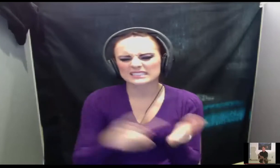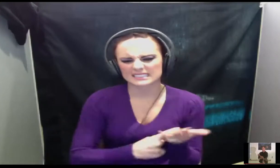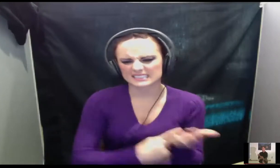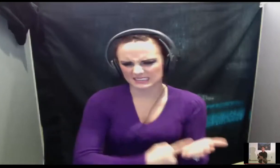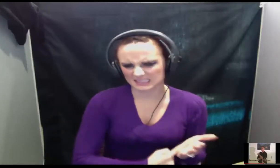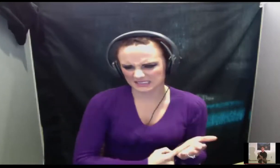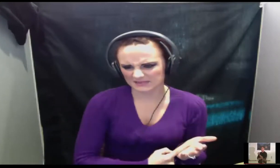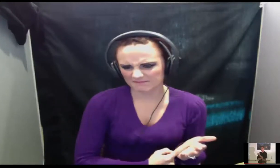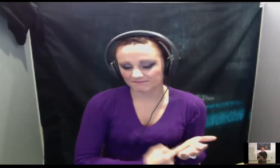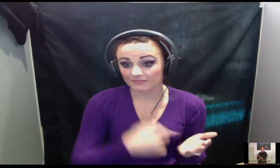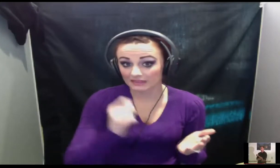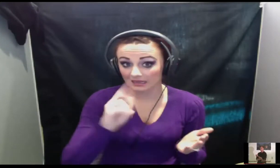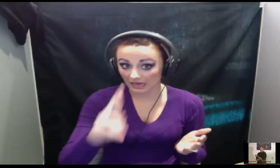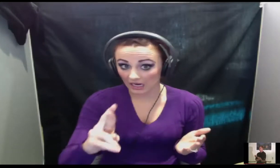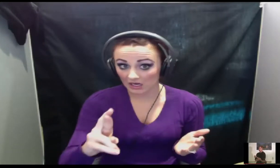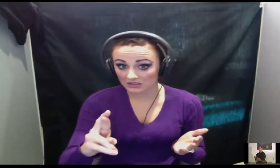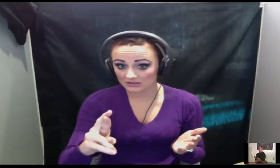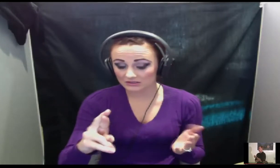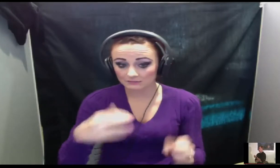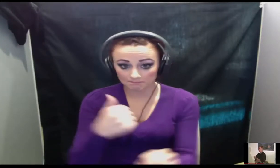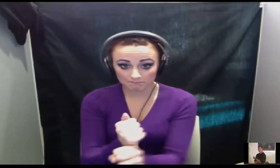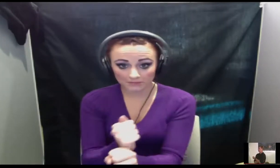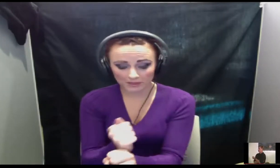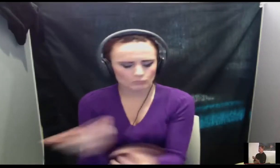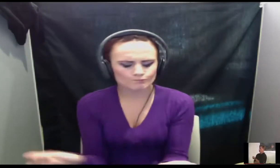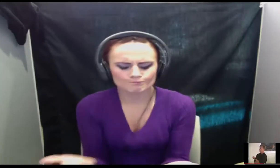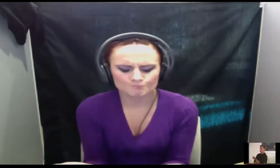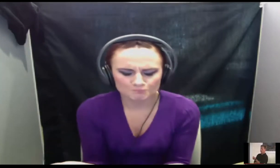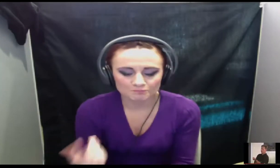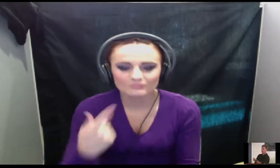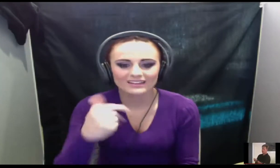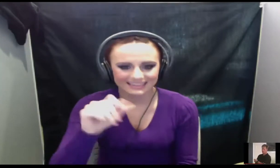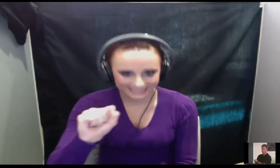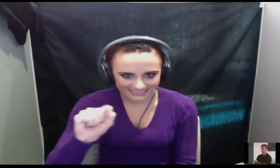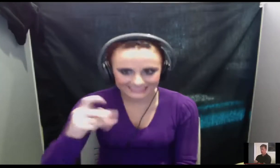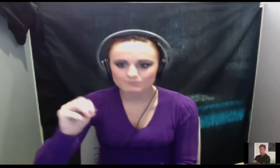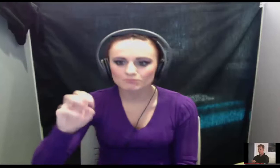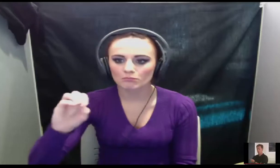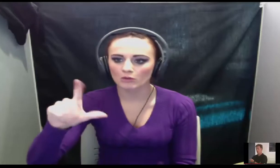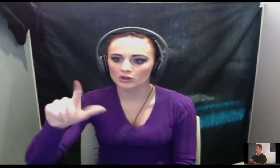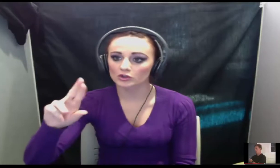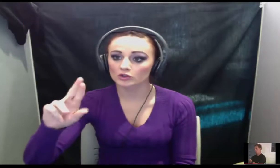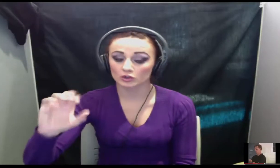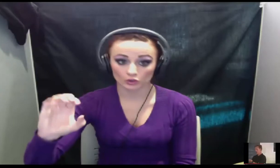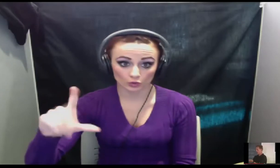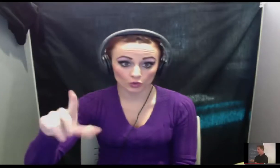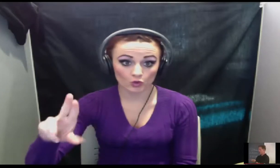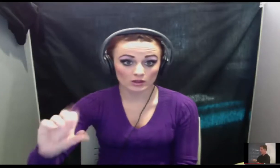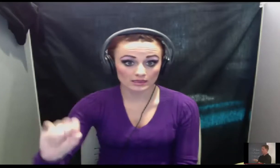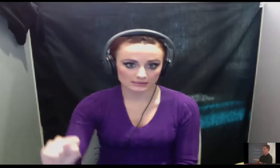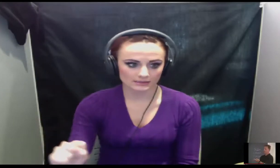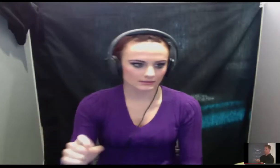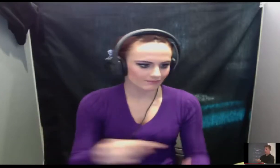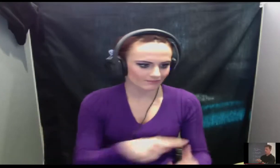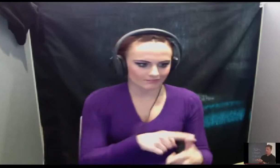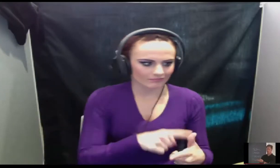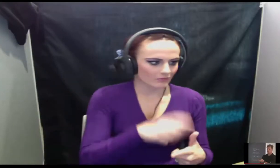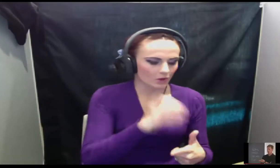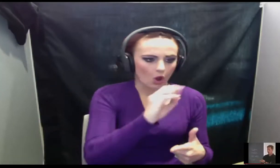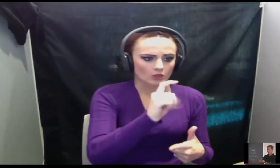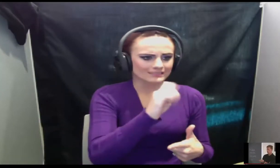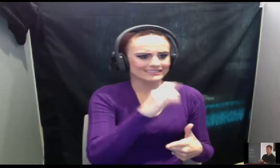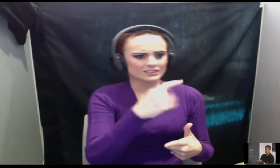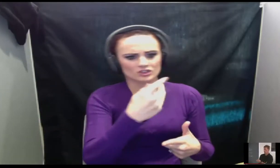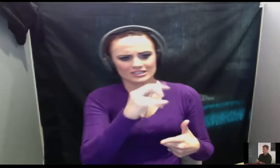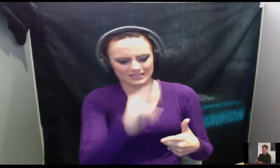Air is made of gas molecules, whether that's oxygen or carbon dioxide or nitrogen.